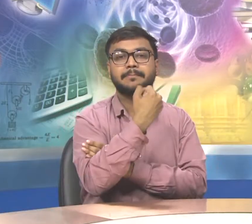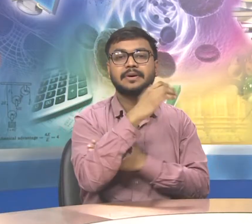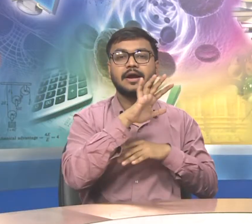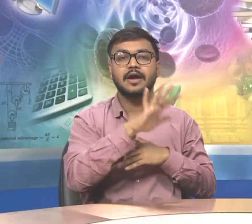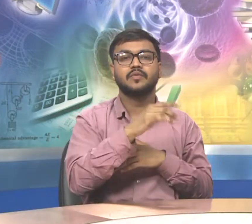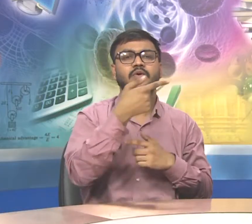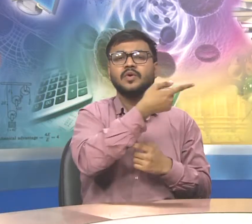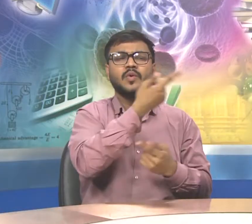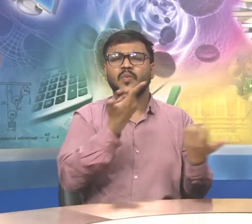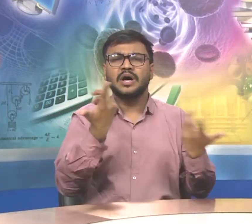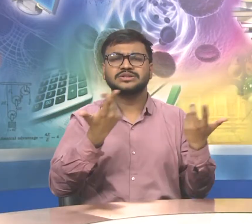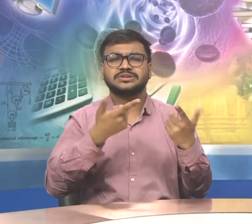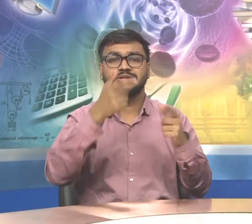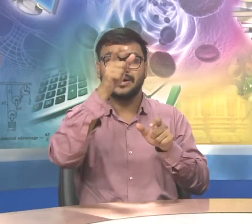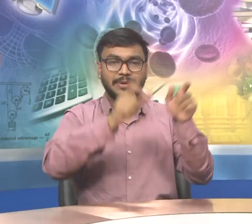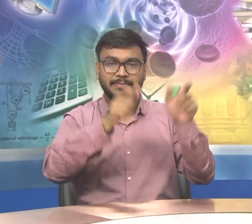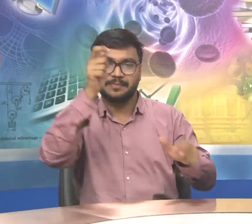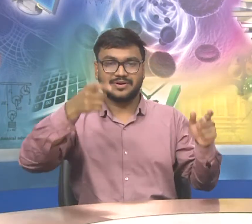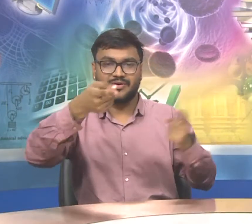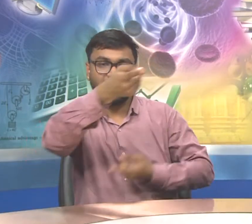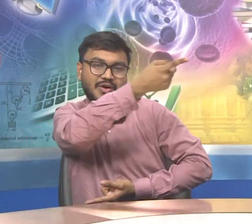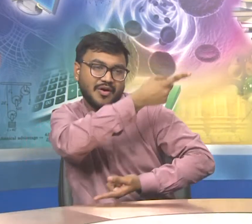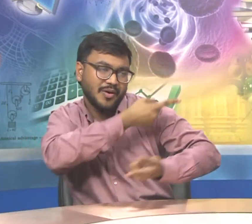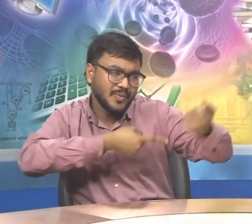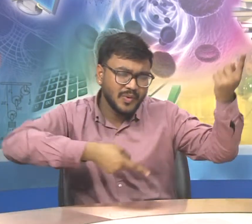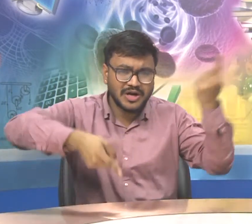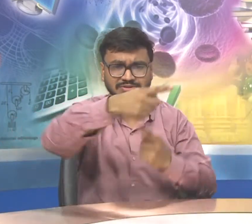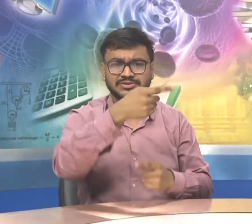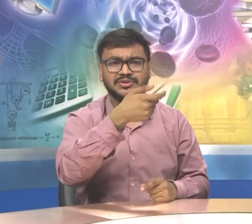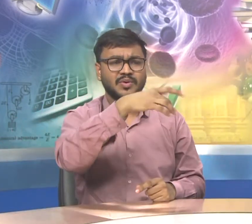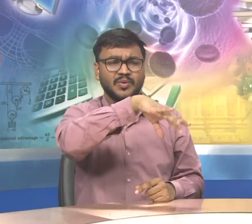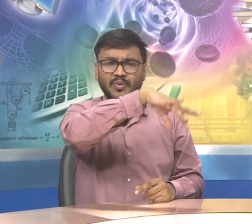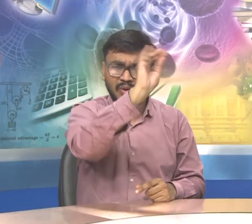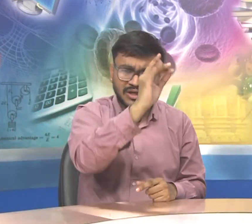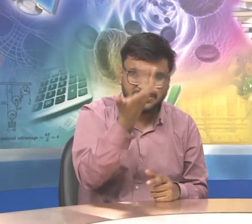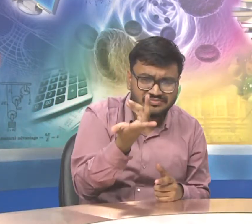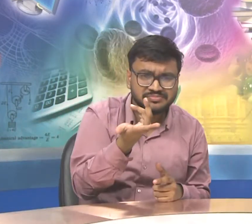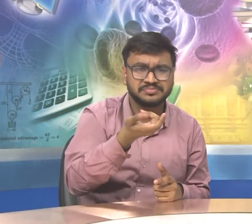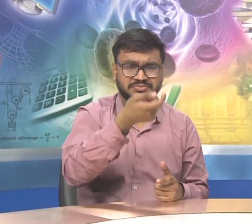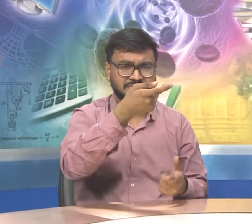The right to freedom has given various kinds of freedom to all of us.